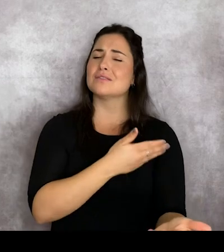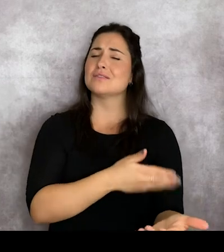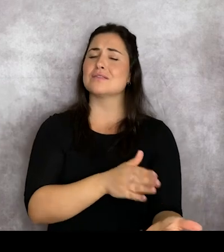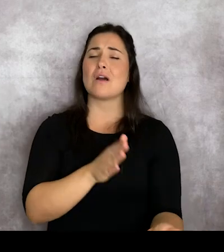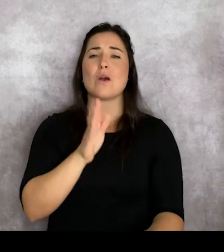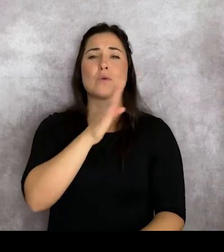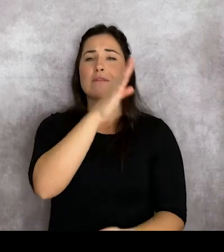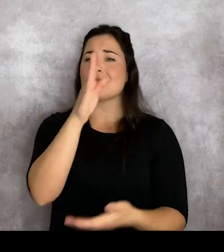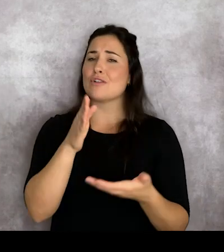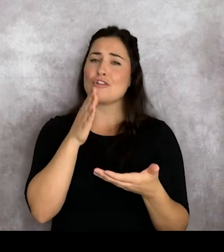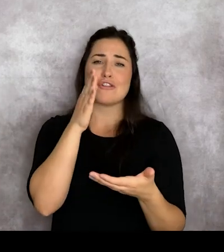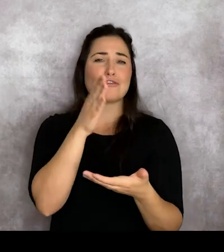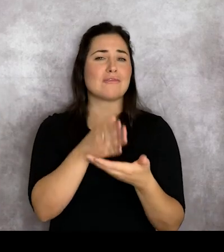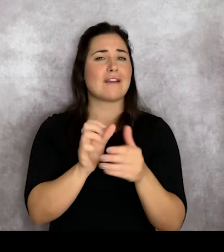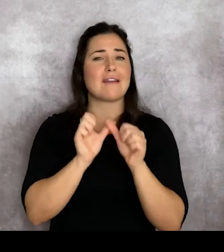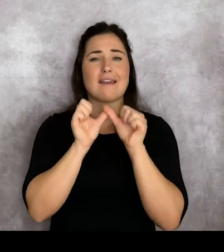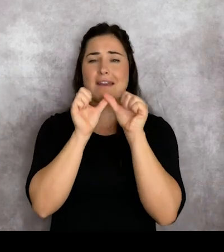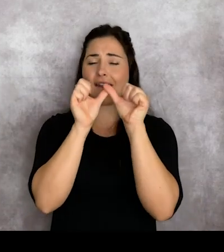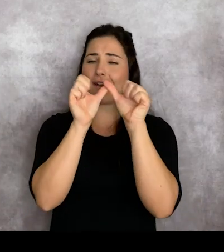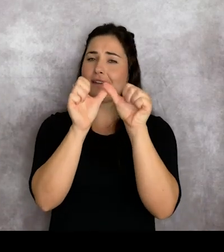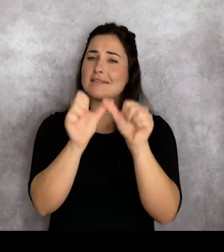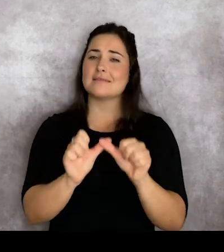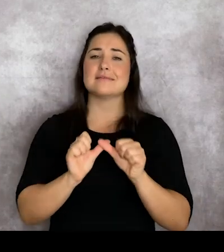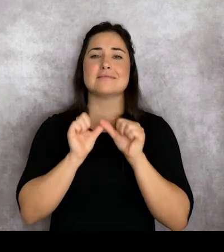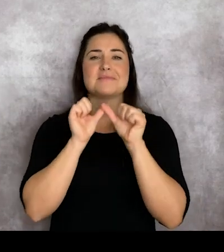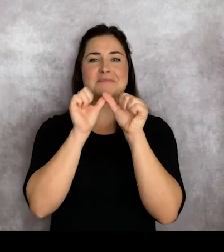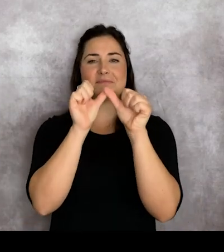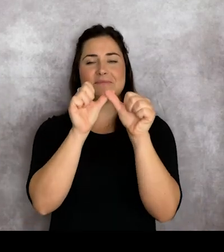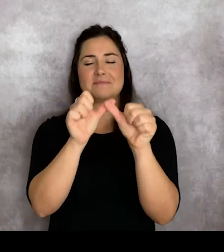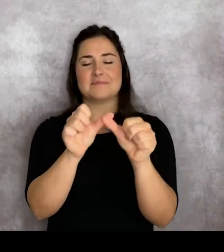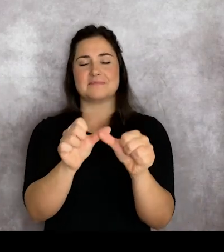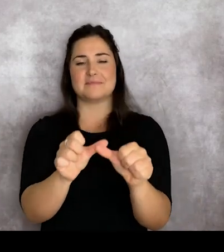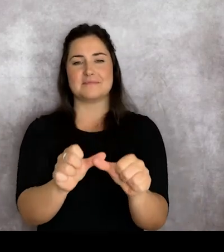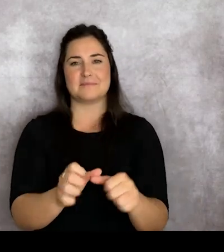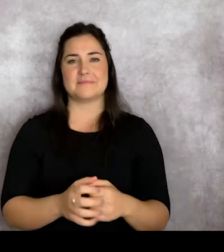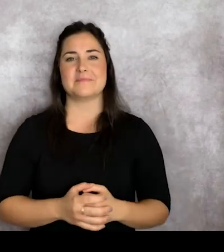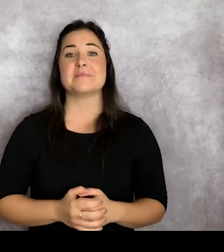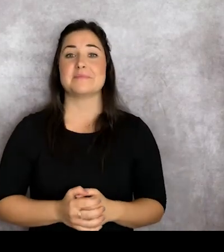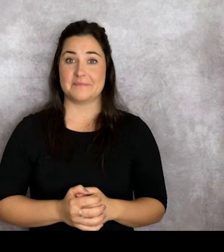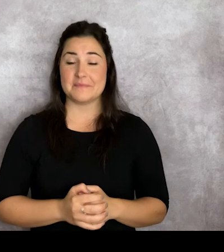song that will never end.